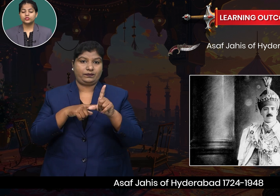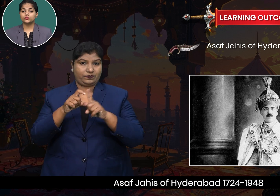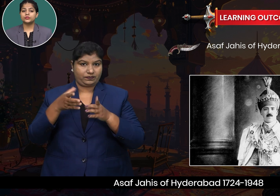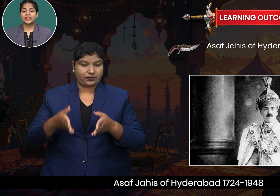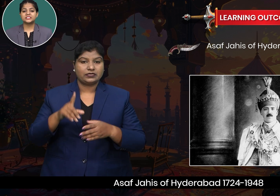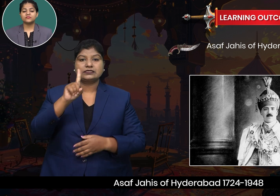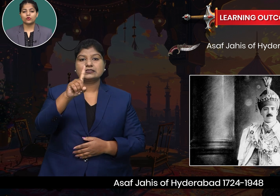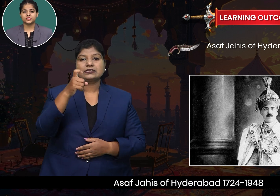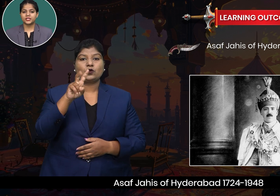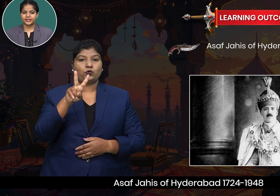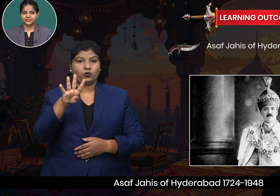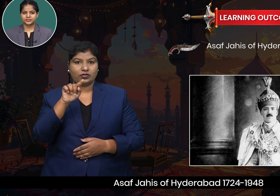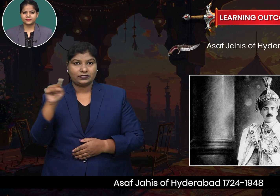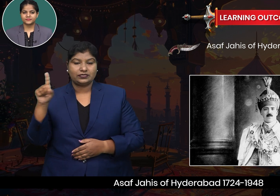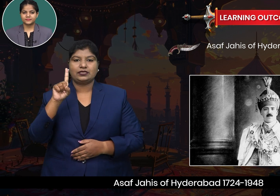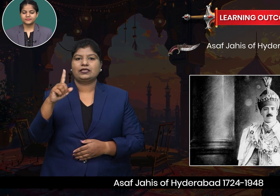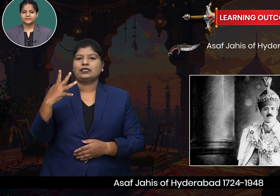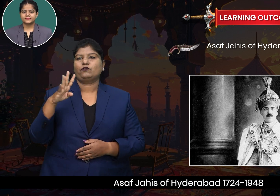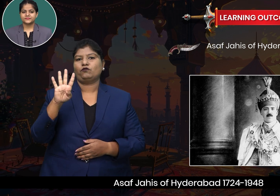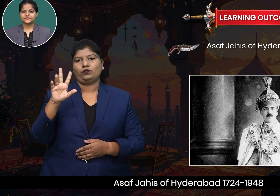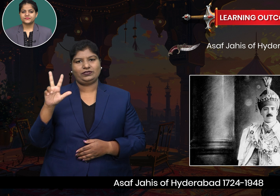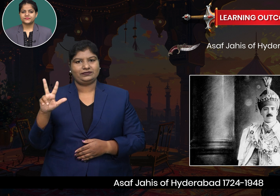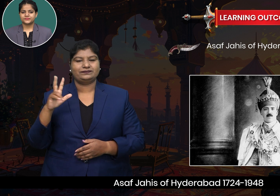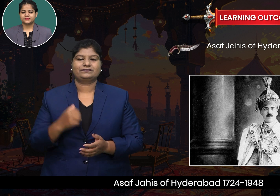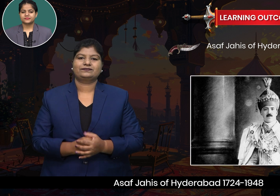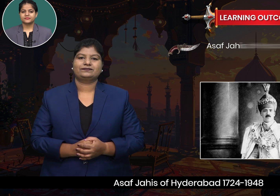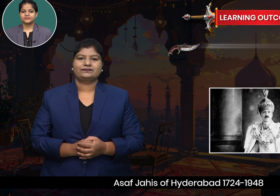1724 to 1948.